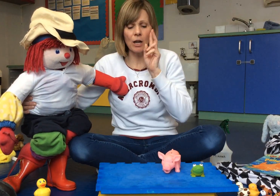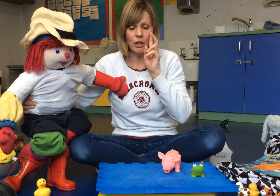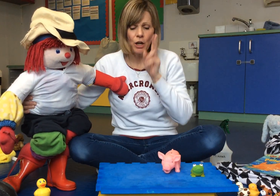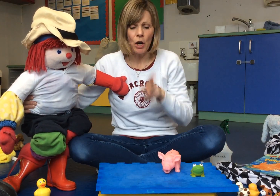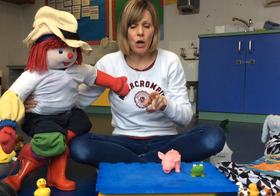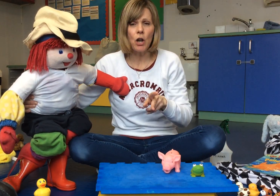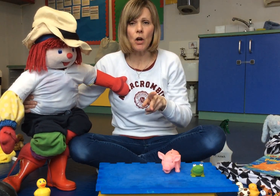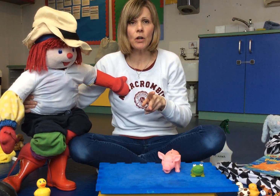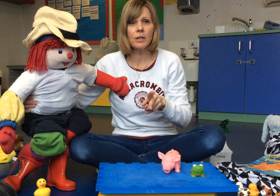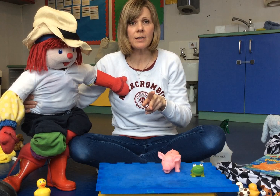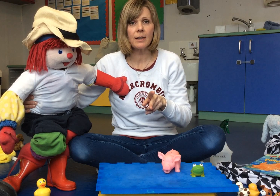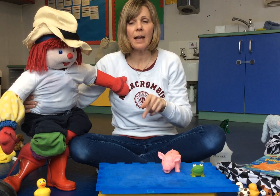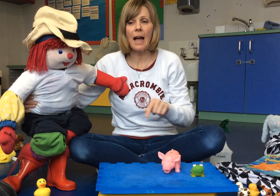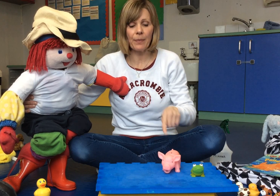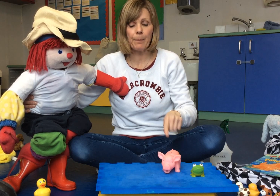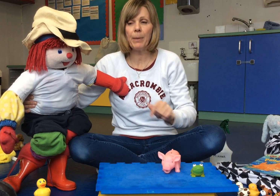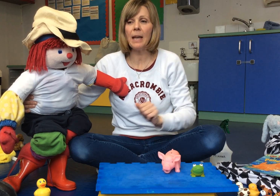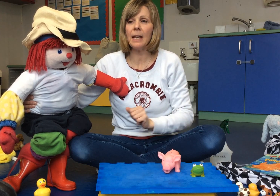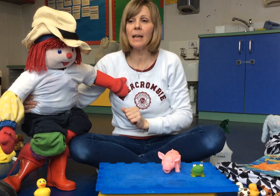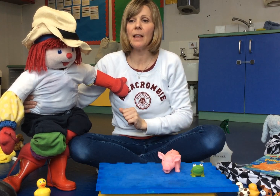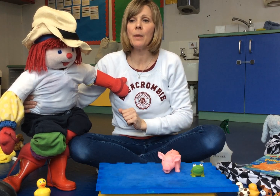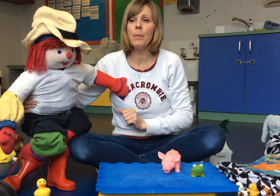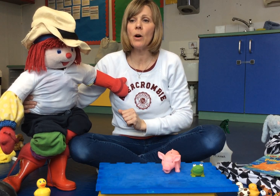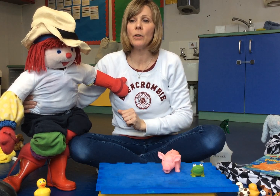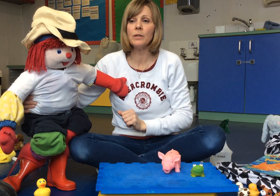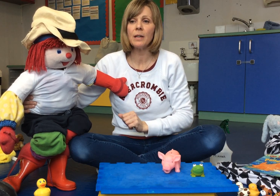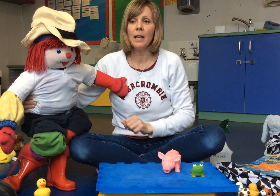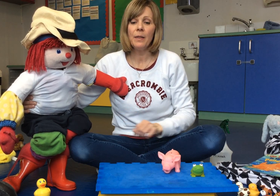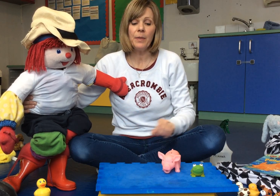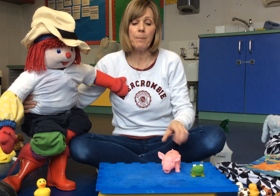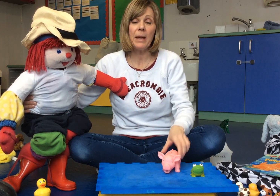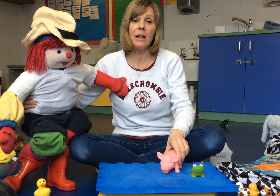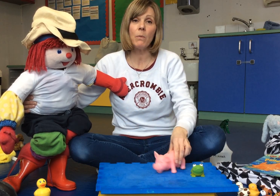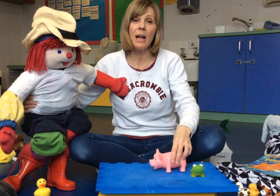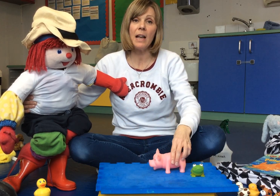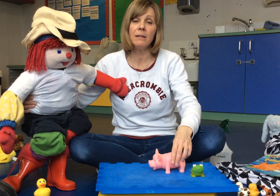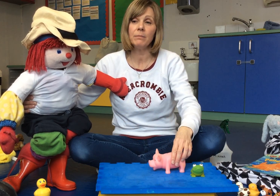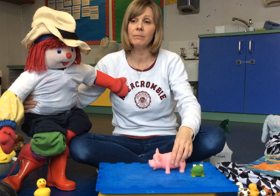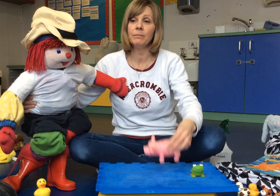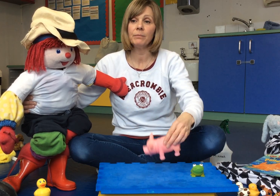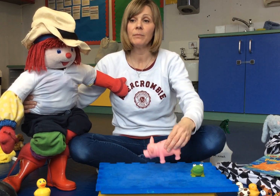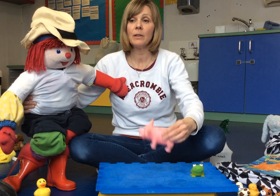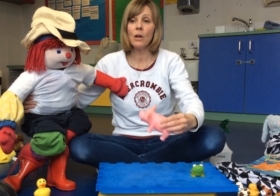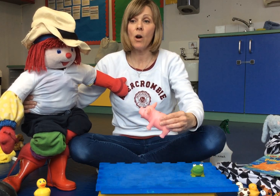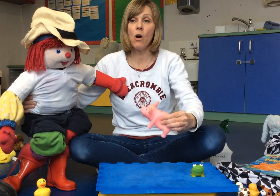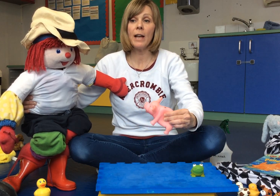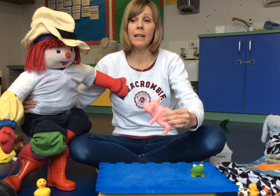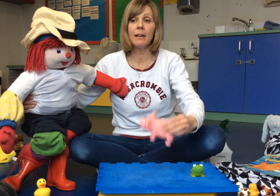Nelligan looked at the pig in the pond. The pig went oink.